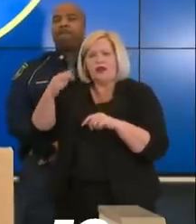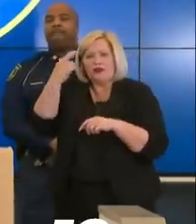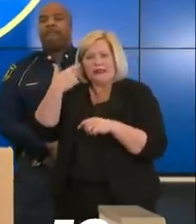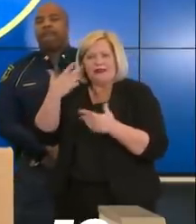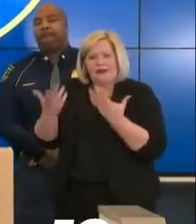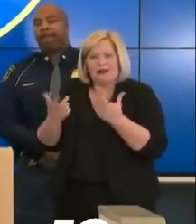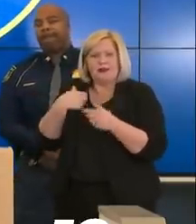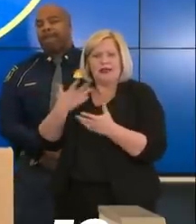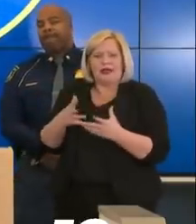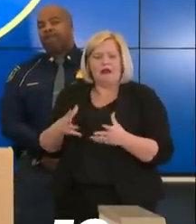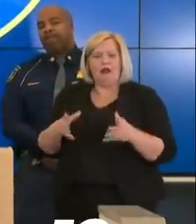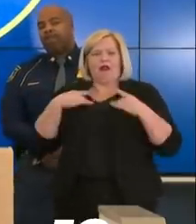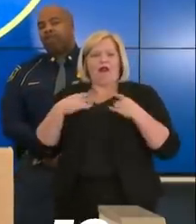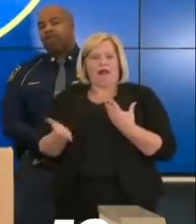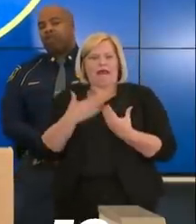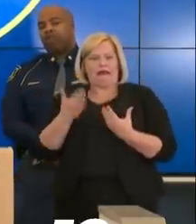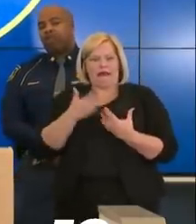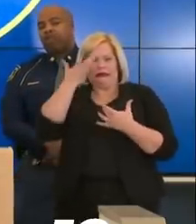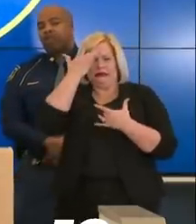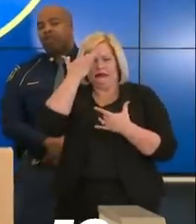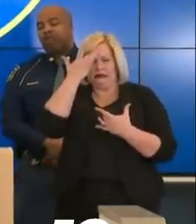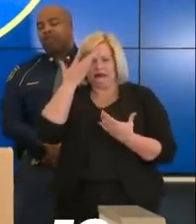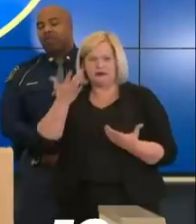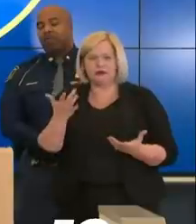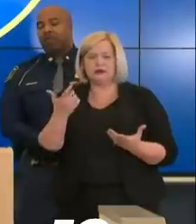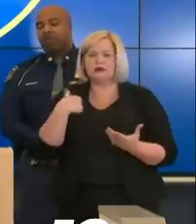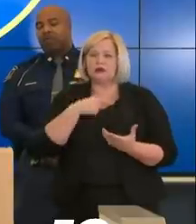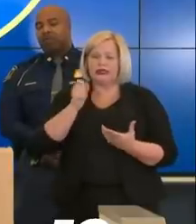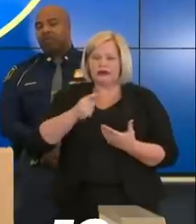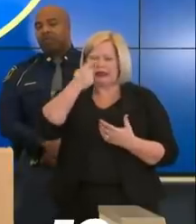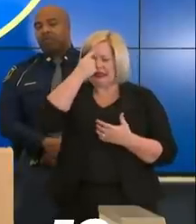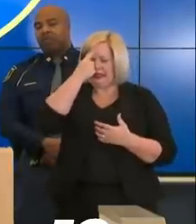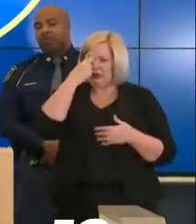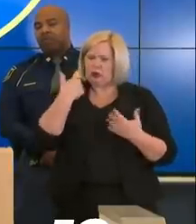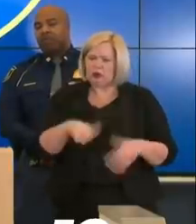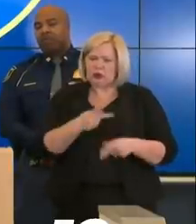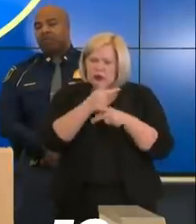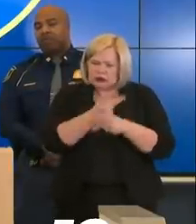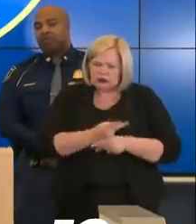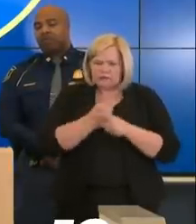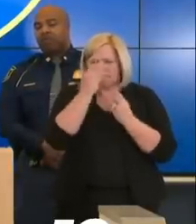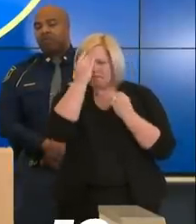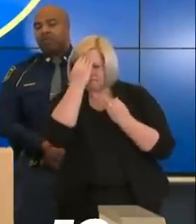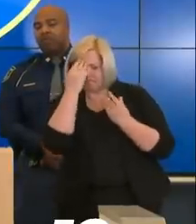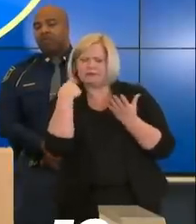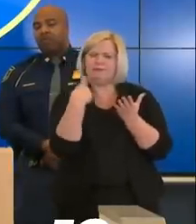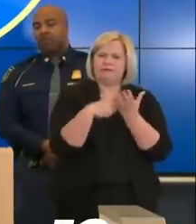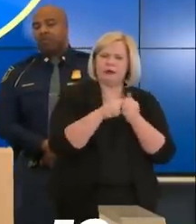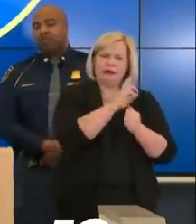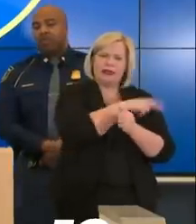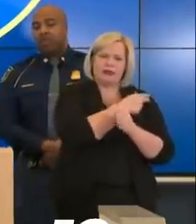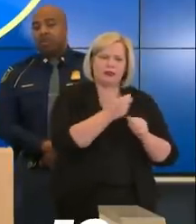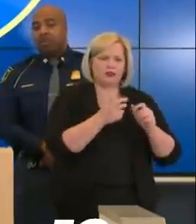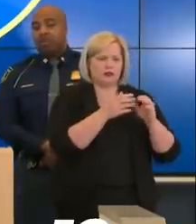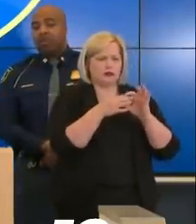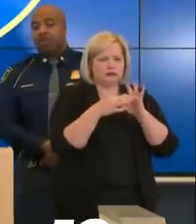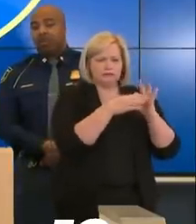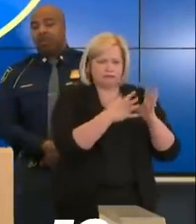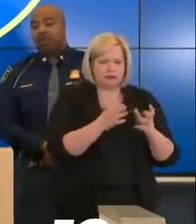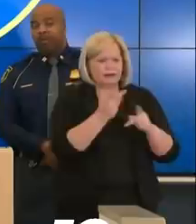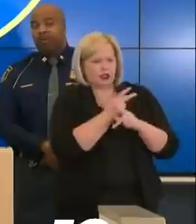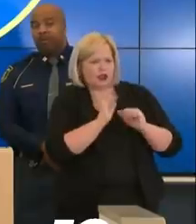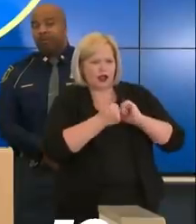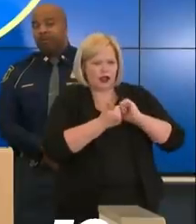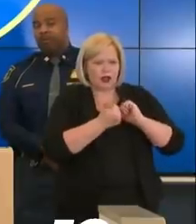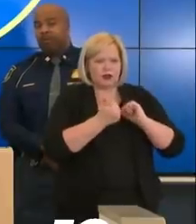may also be vulnerable to getting severely ill. So we have to think hard and talk to our hospital partners about how we can implement